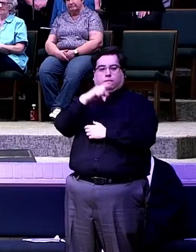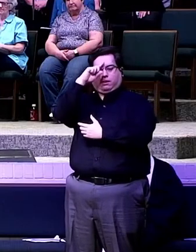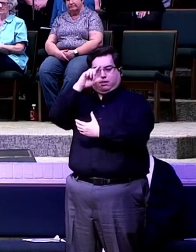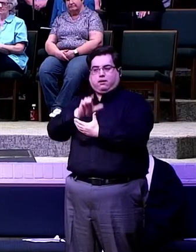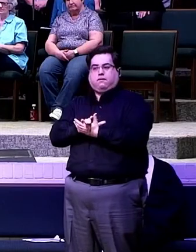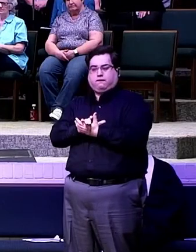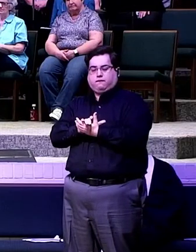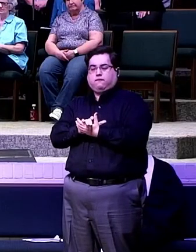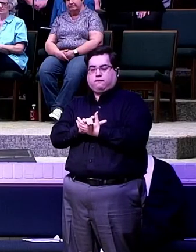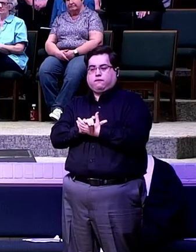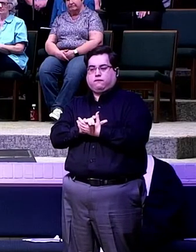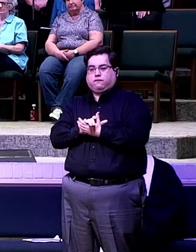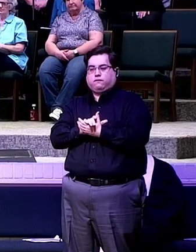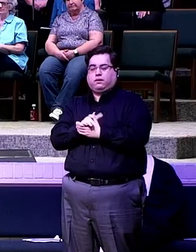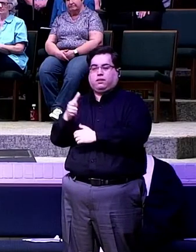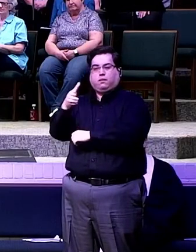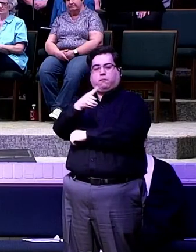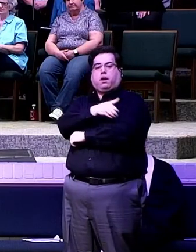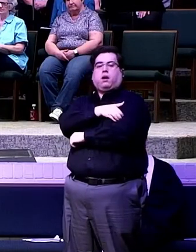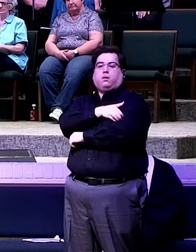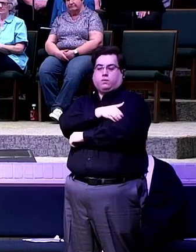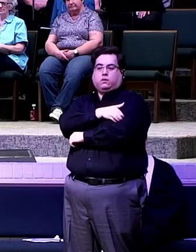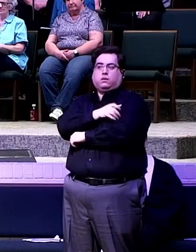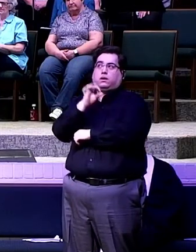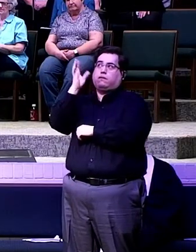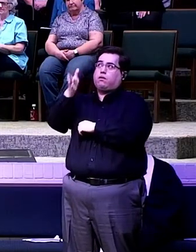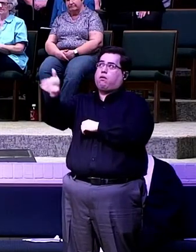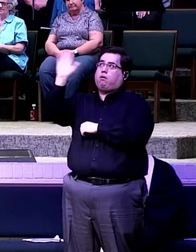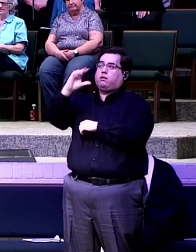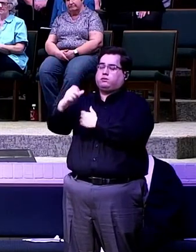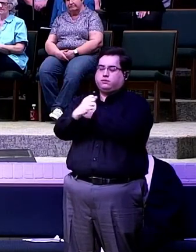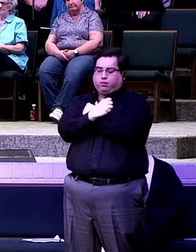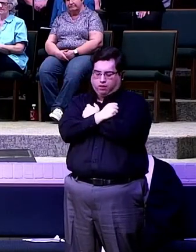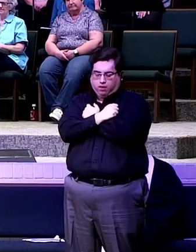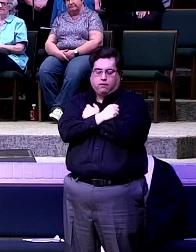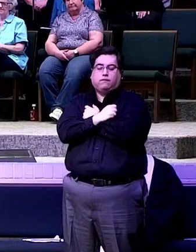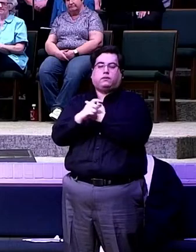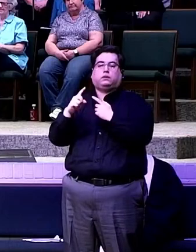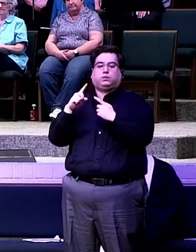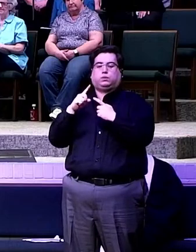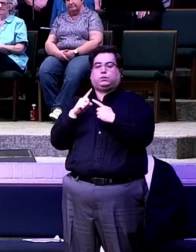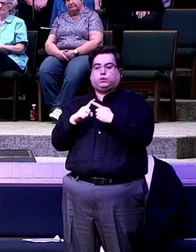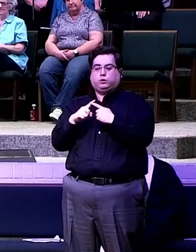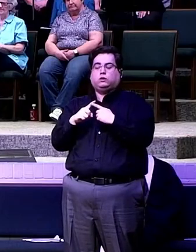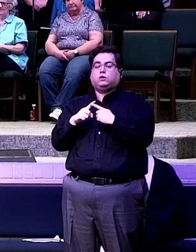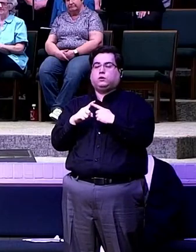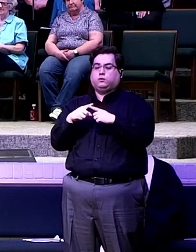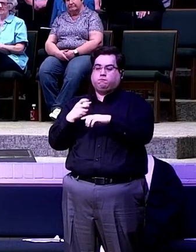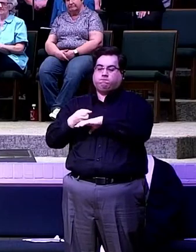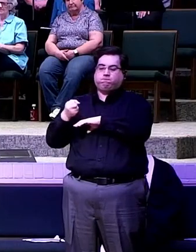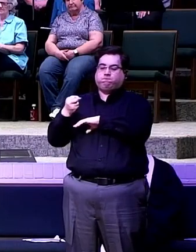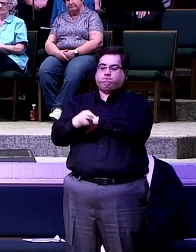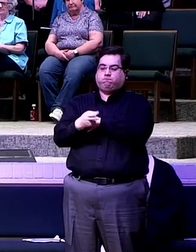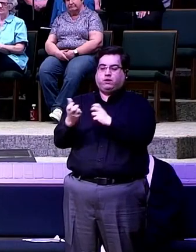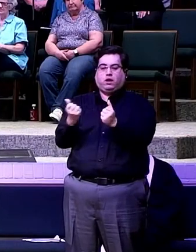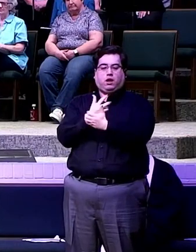believe in the power of God's love to overcome all things.